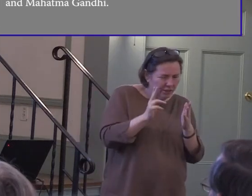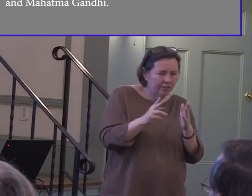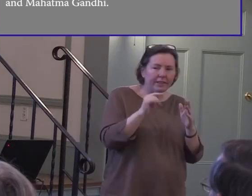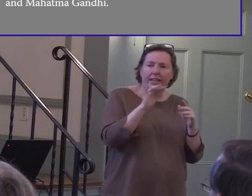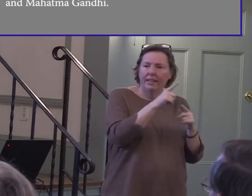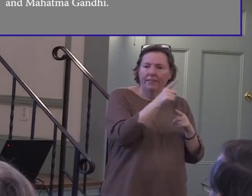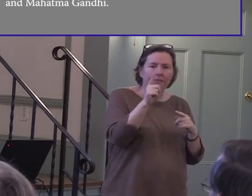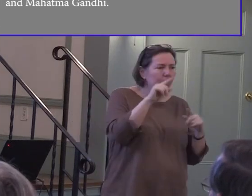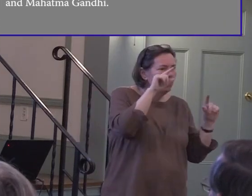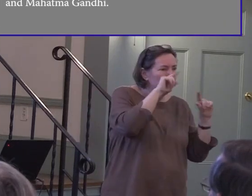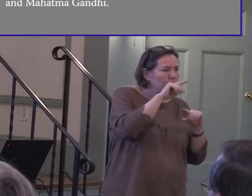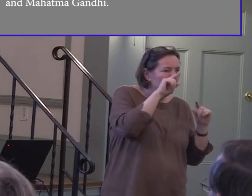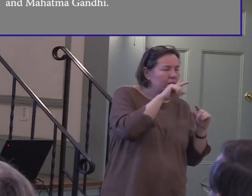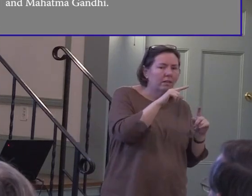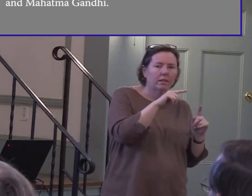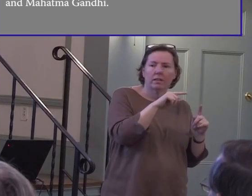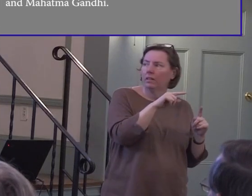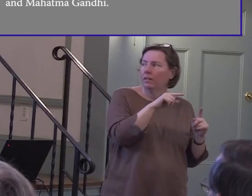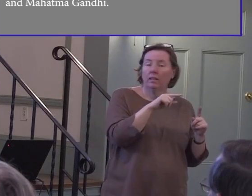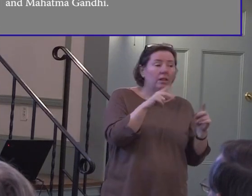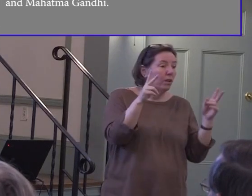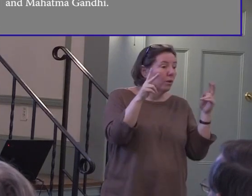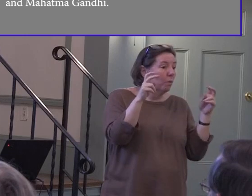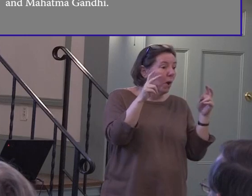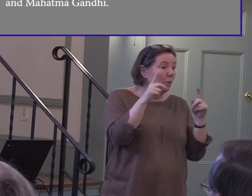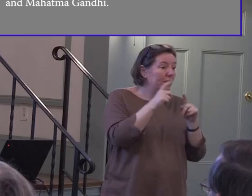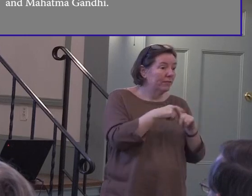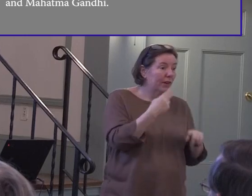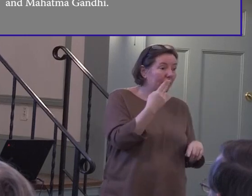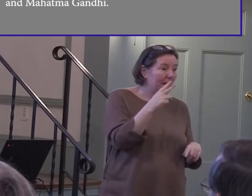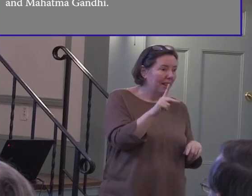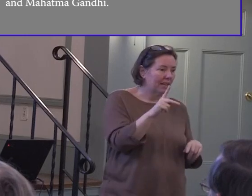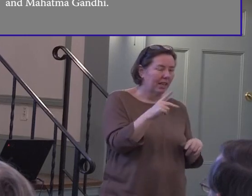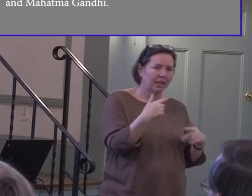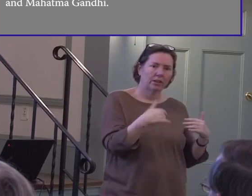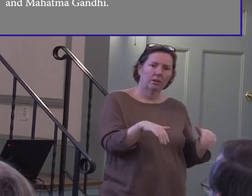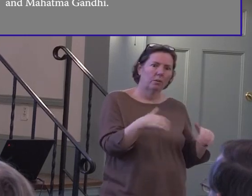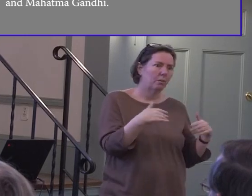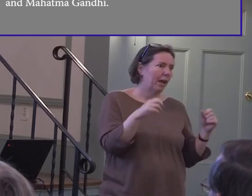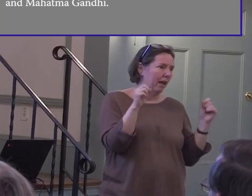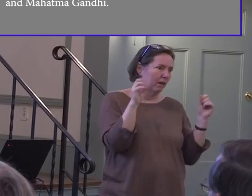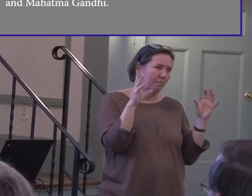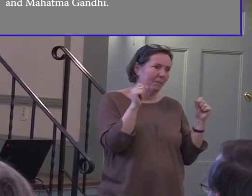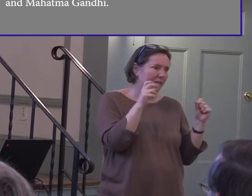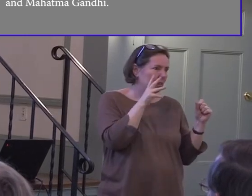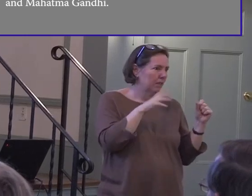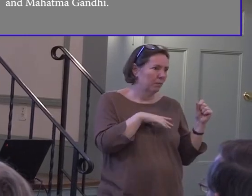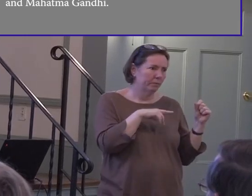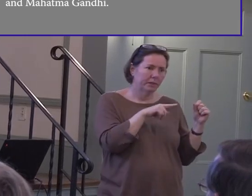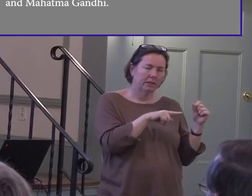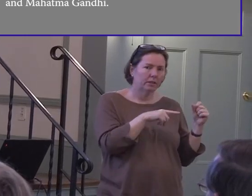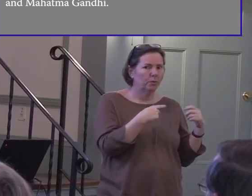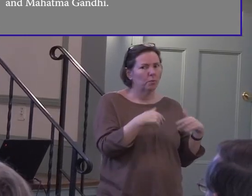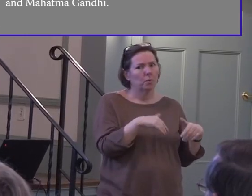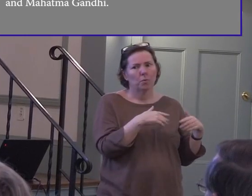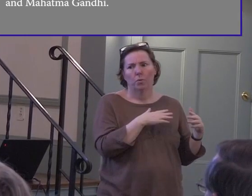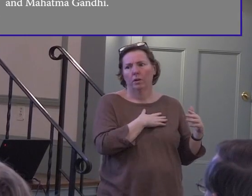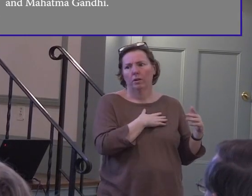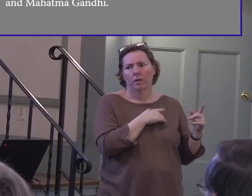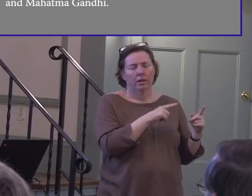ever Google quotes by Helen Keller, what an incredible woman.